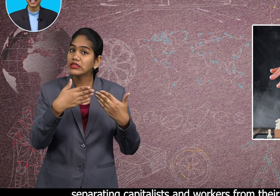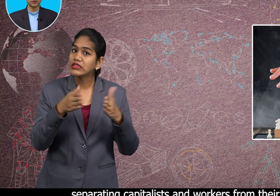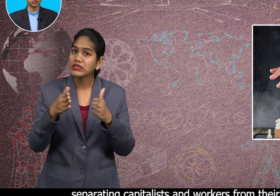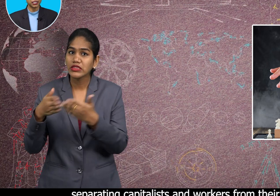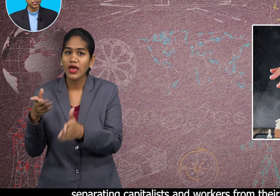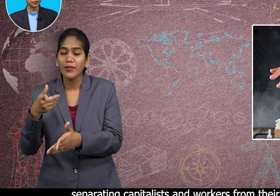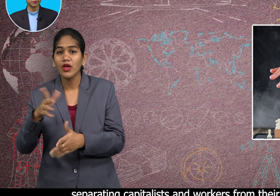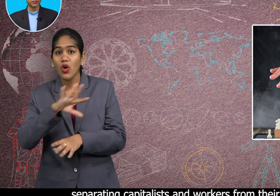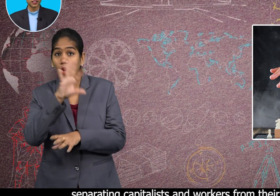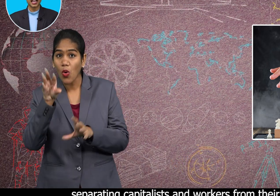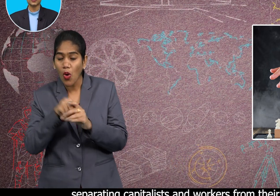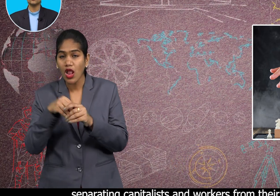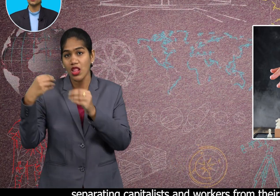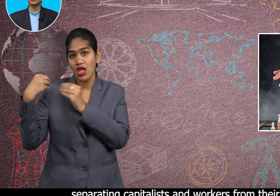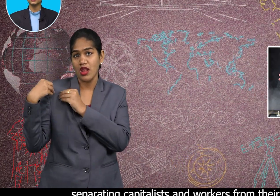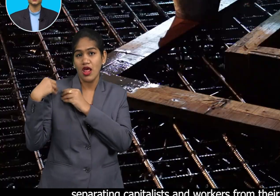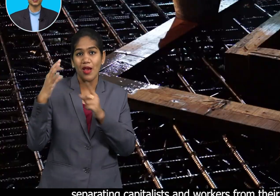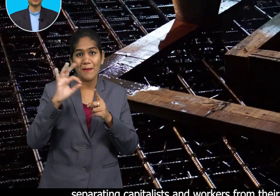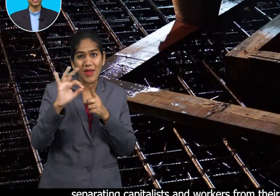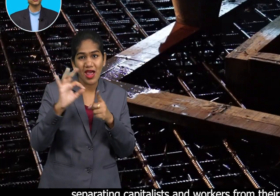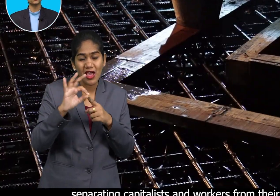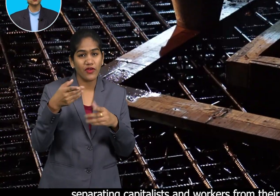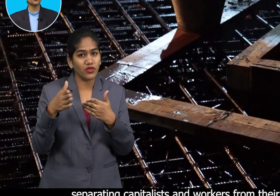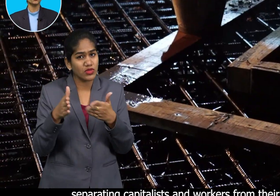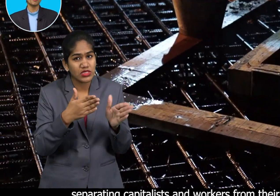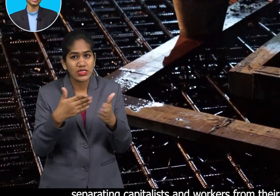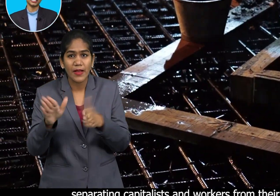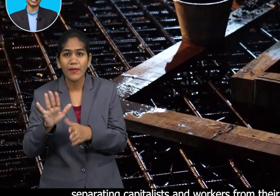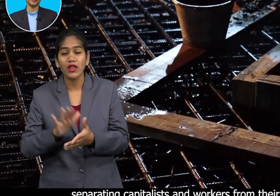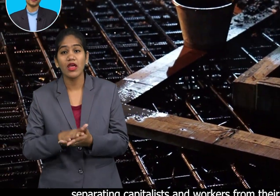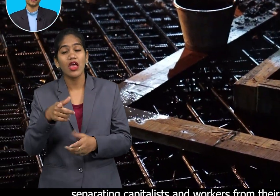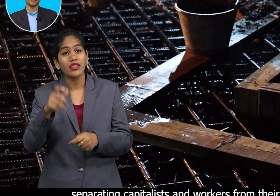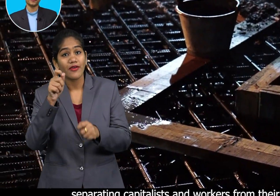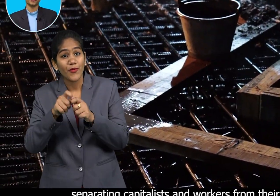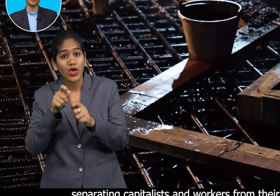Separating capitalists and workers from their true humanity.